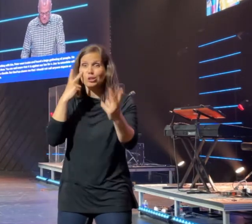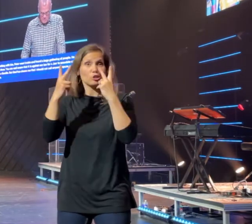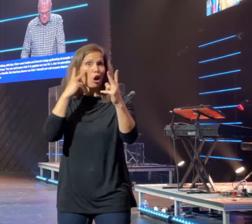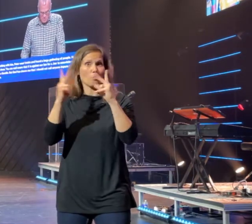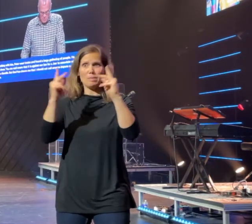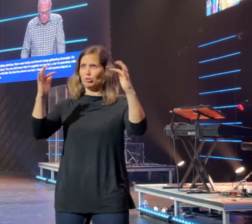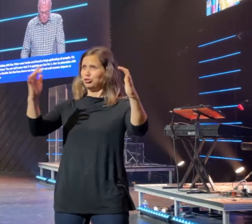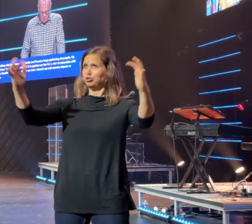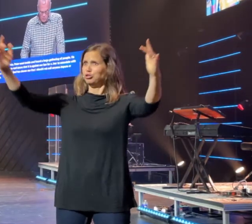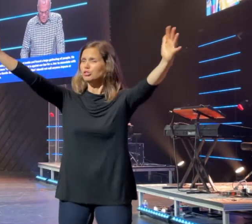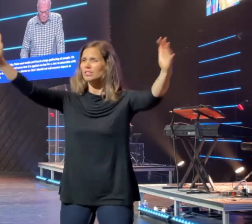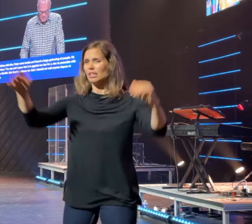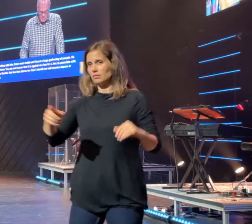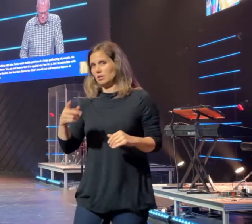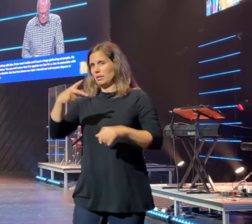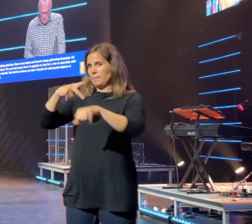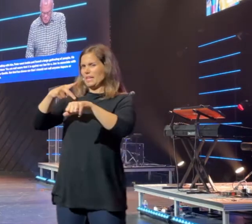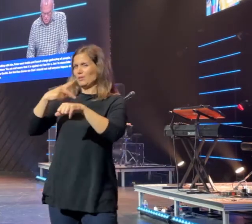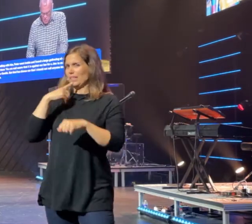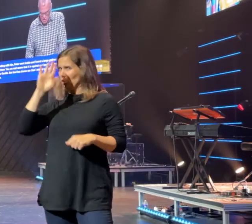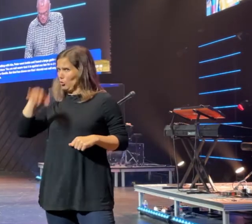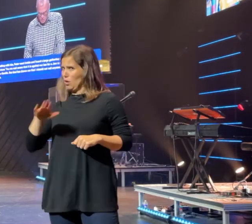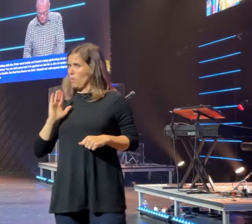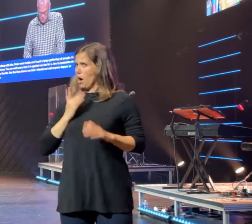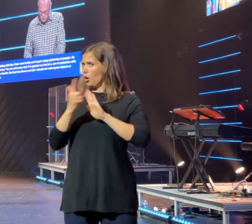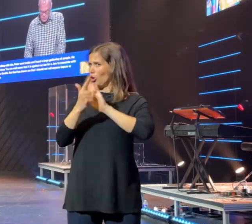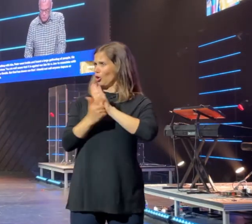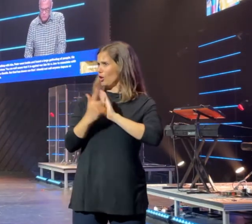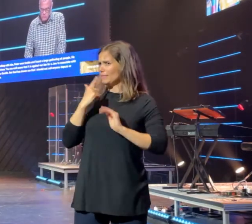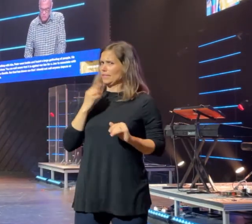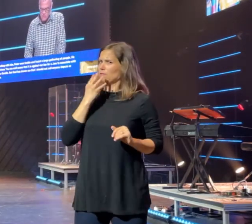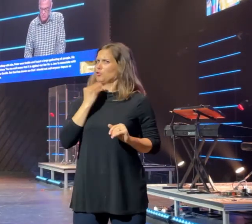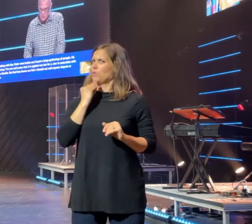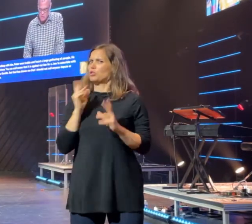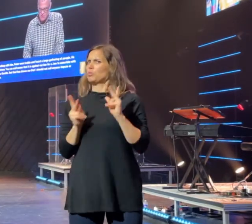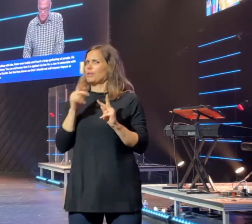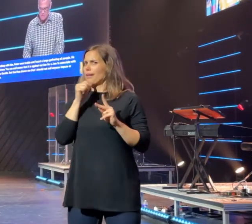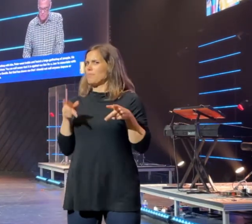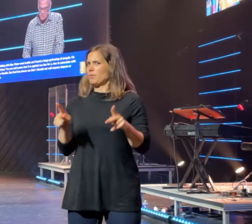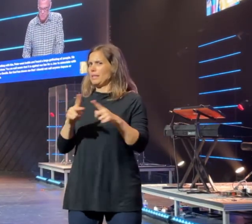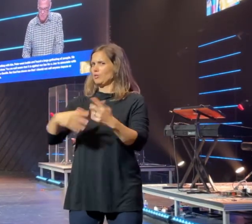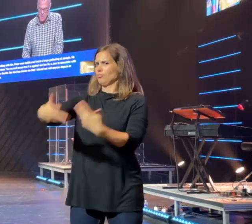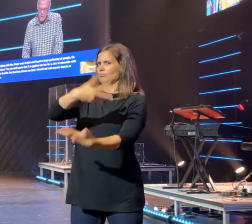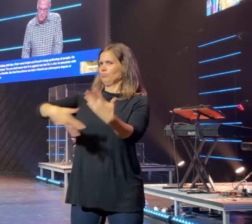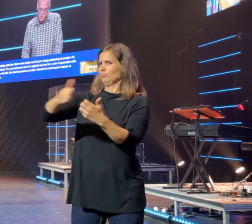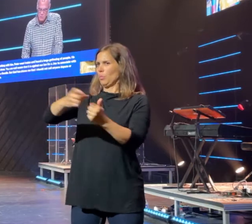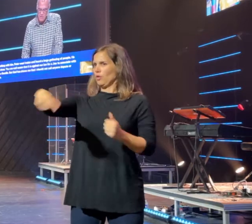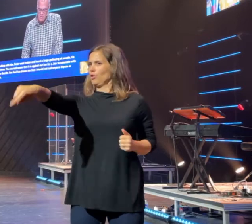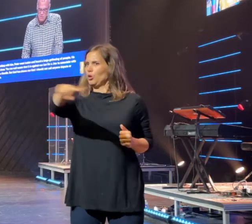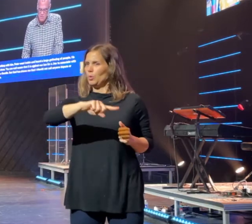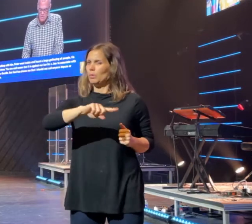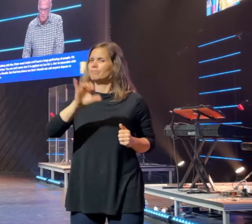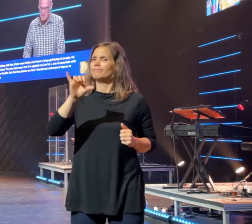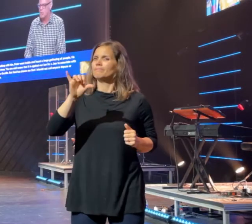said to them, you are well aware that it is against our law for a Jew to associate with a Gentile. But God has shown me that